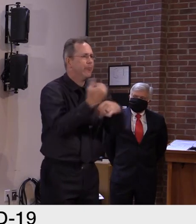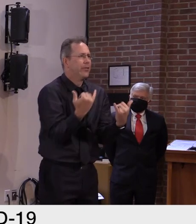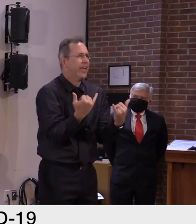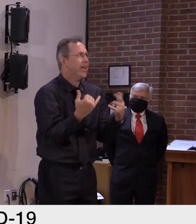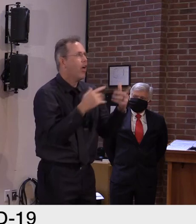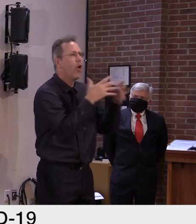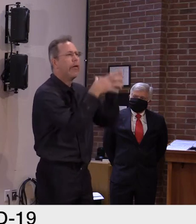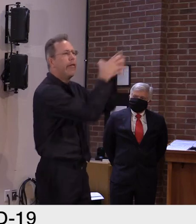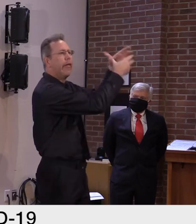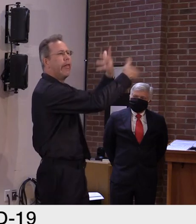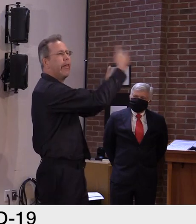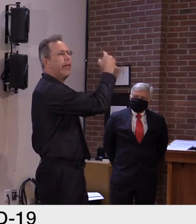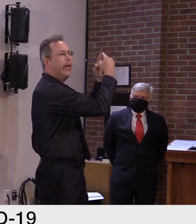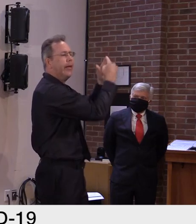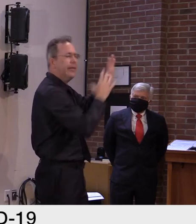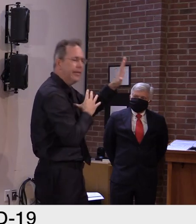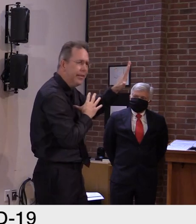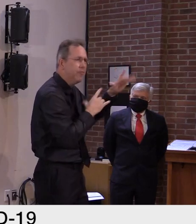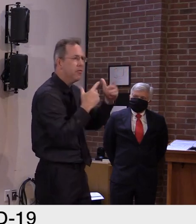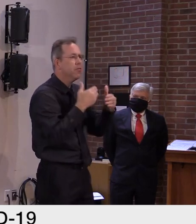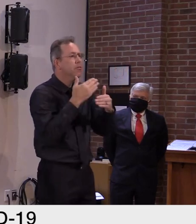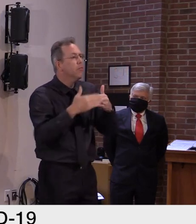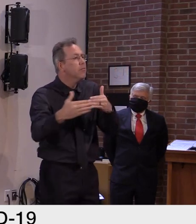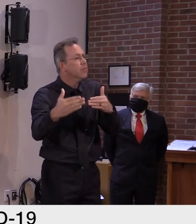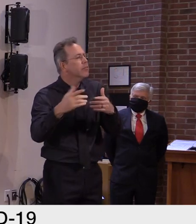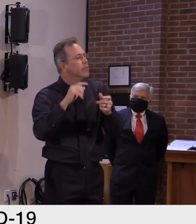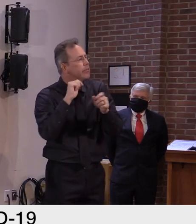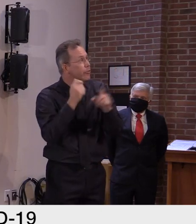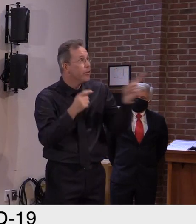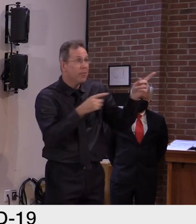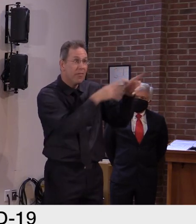to quarantine when you come back.